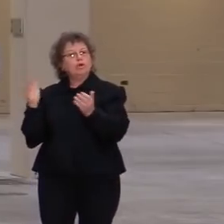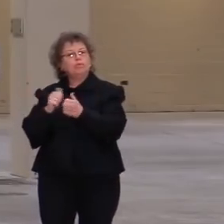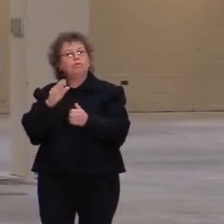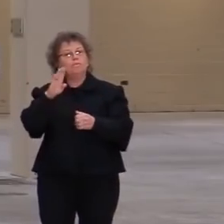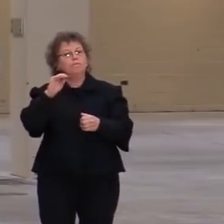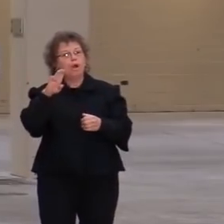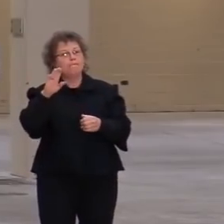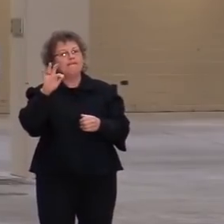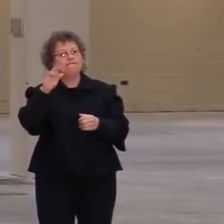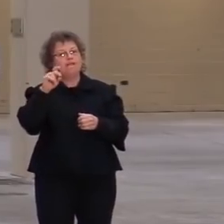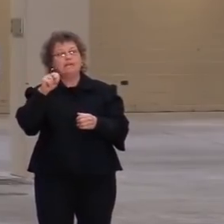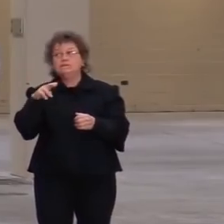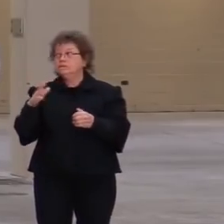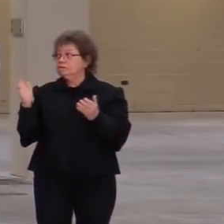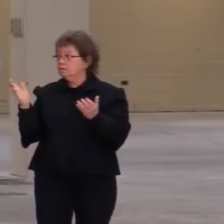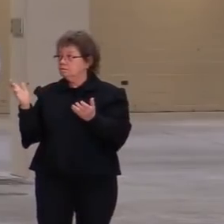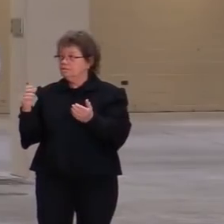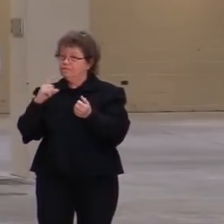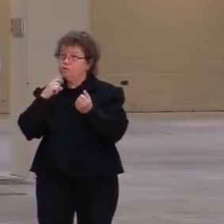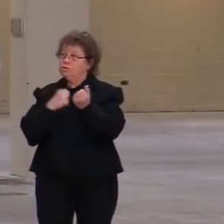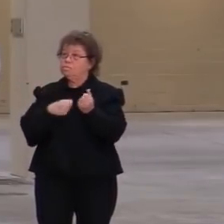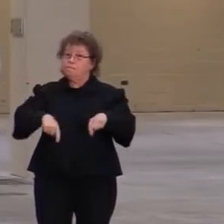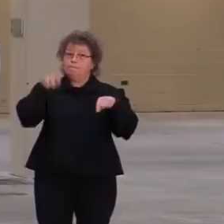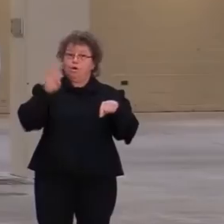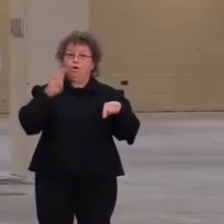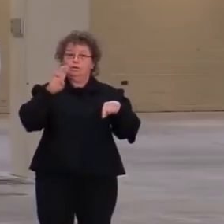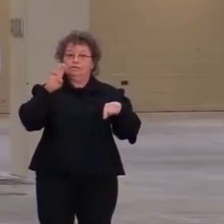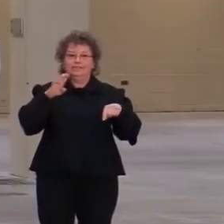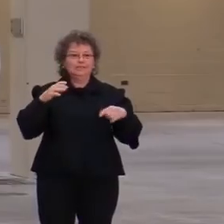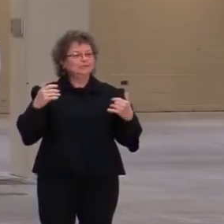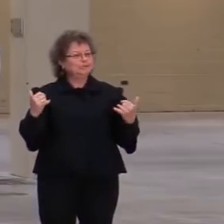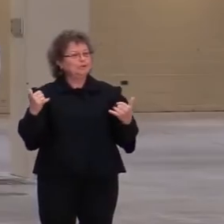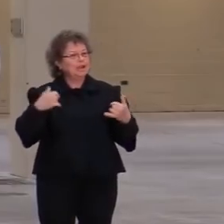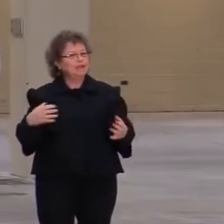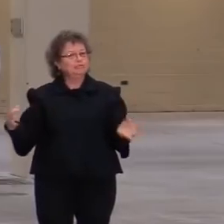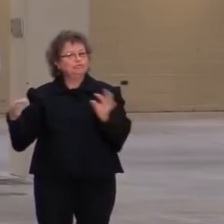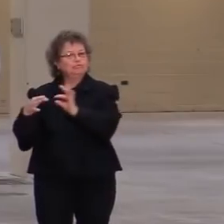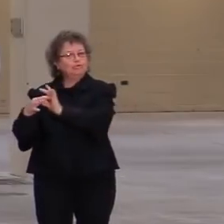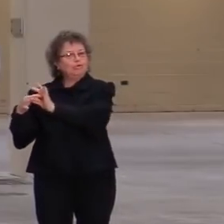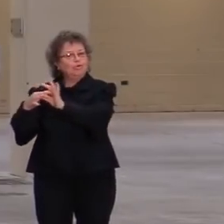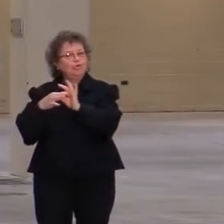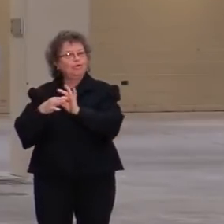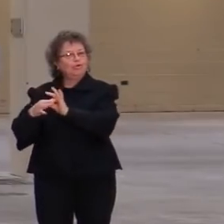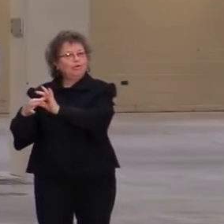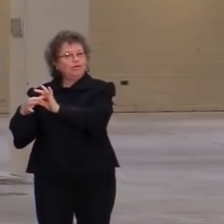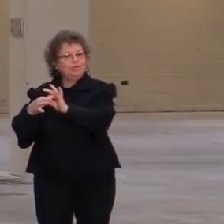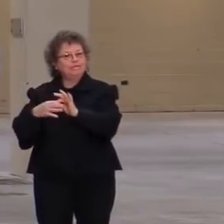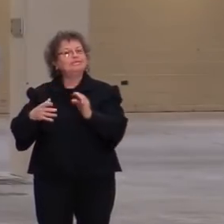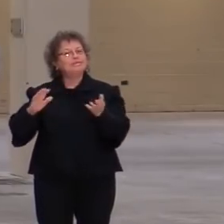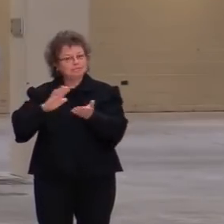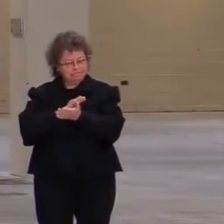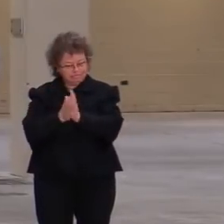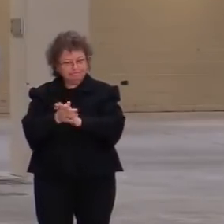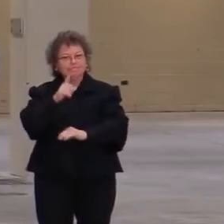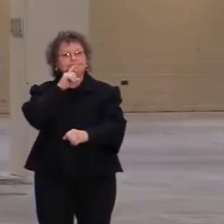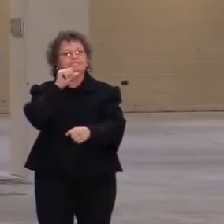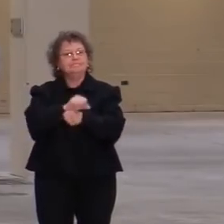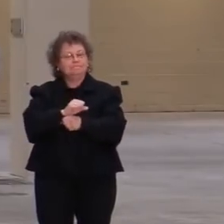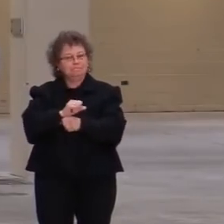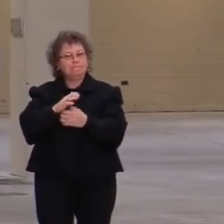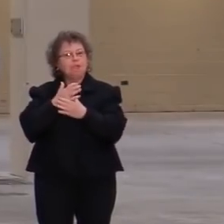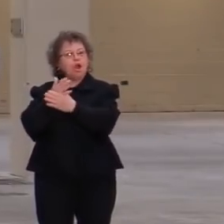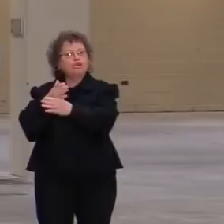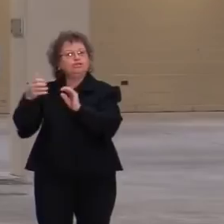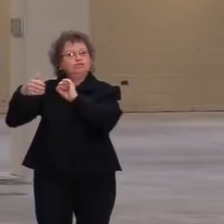site. And today I get to join with these incredible leaders to witness our partnership in action. And together